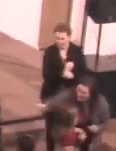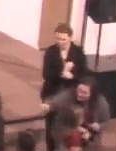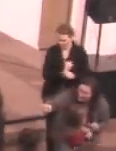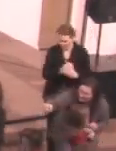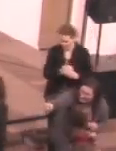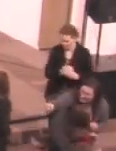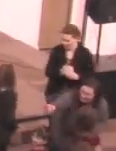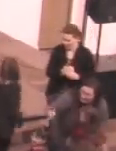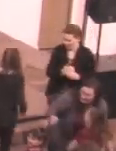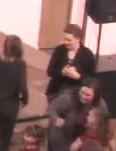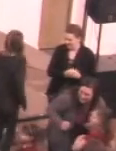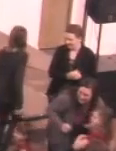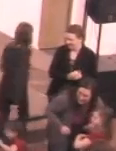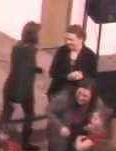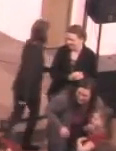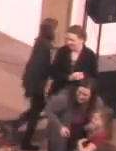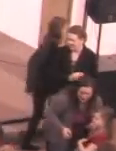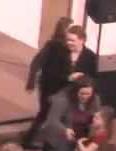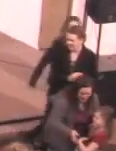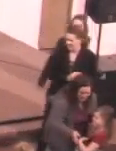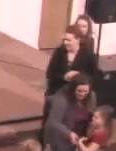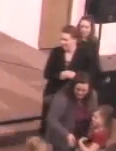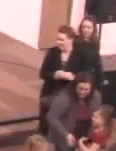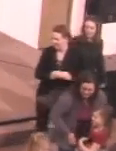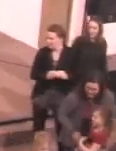Yes. No. What? No.